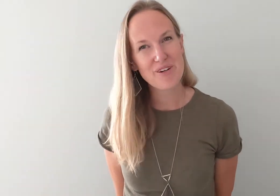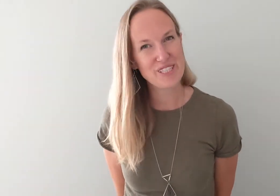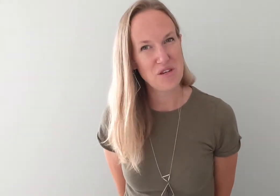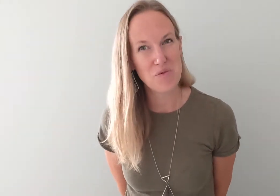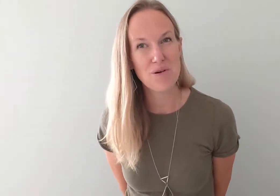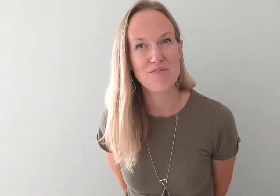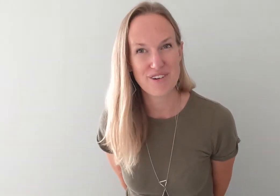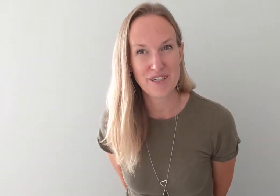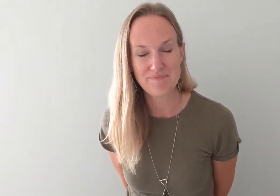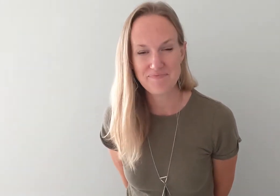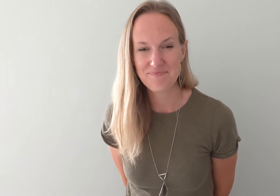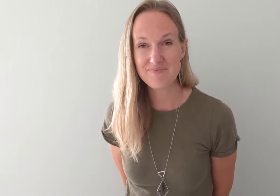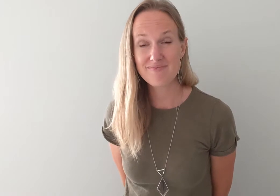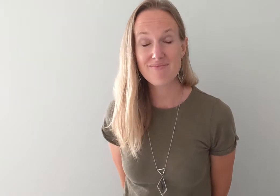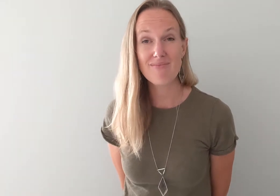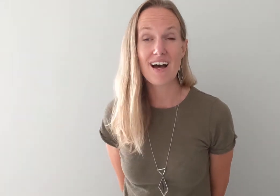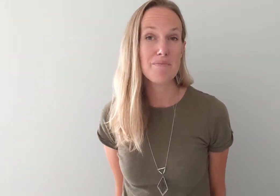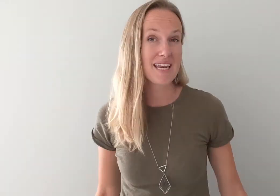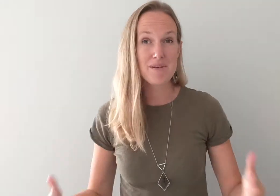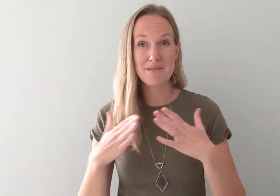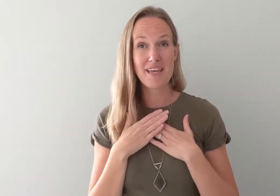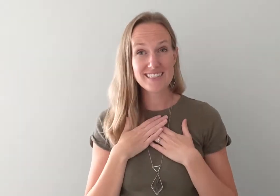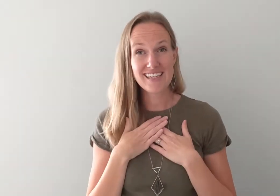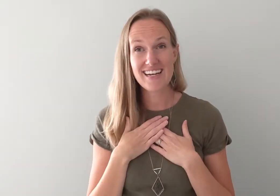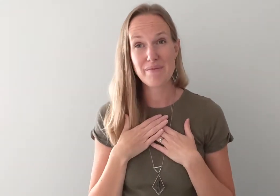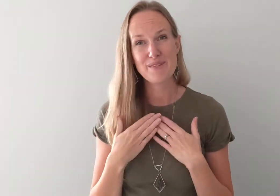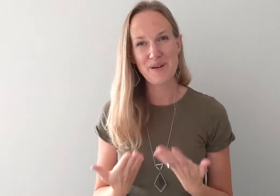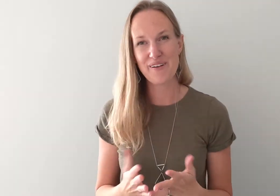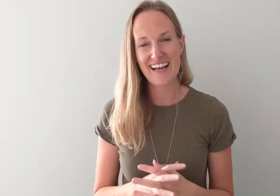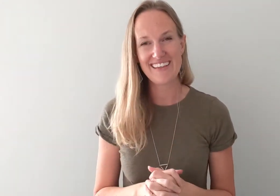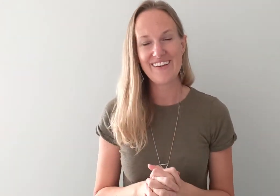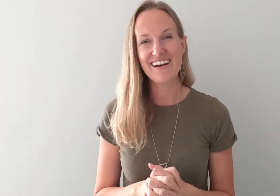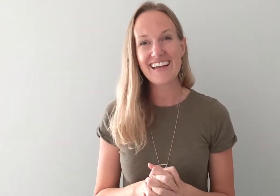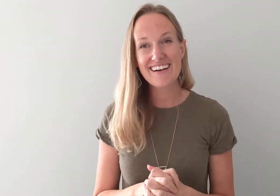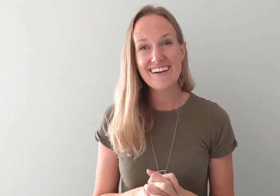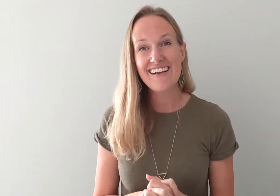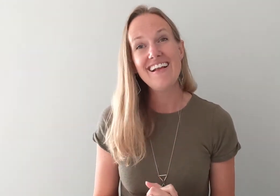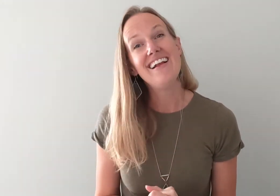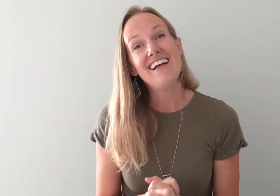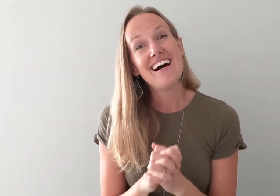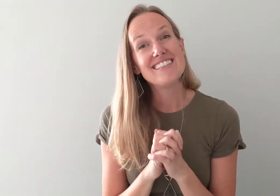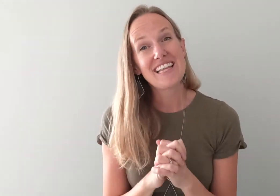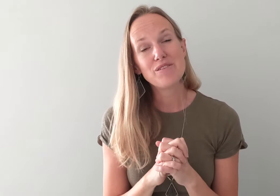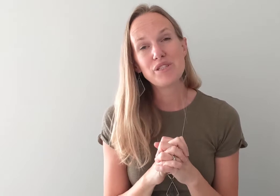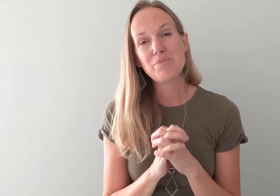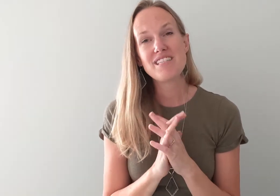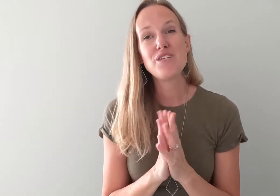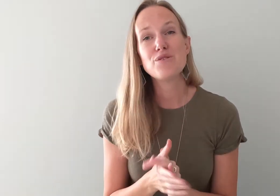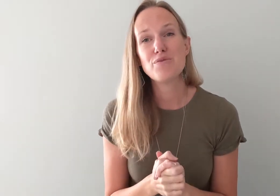version you prefer. My name is Mandy, and I am so glad that you are here. Sign Language Worship is a YouTube